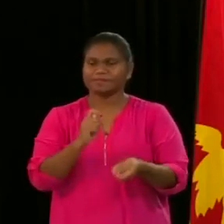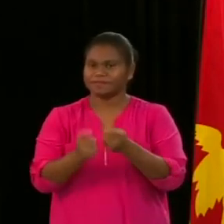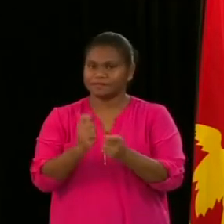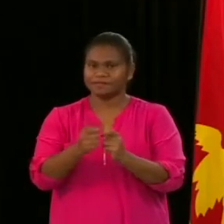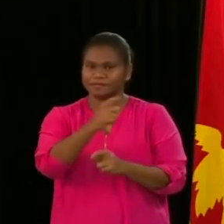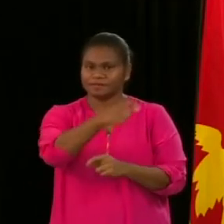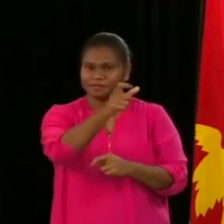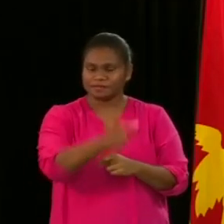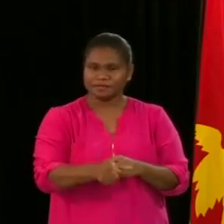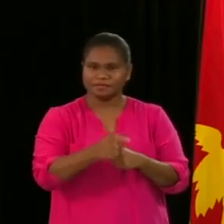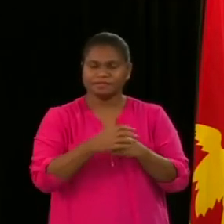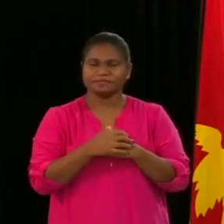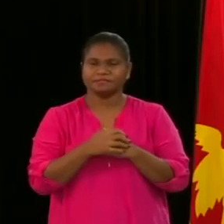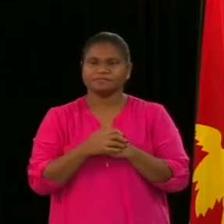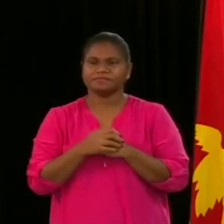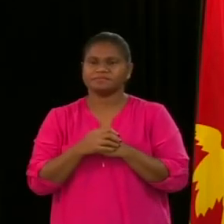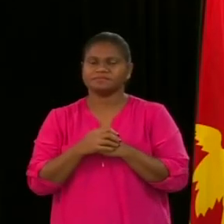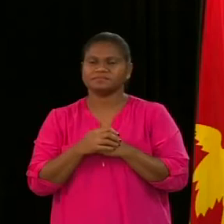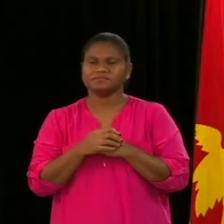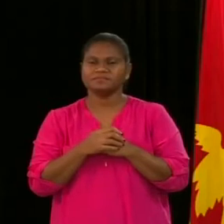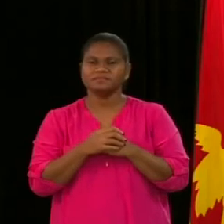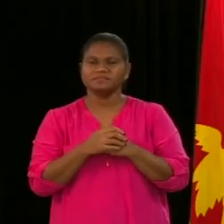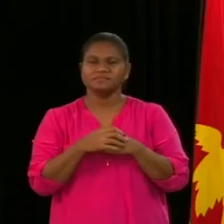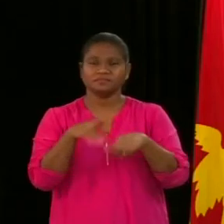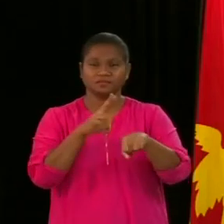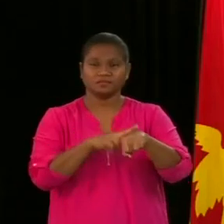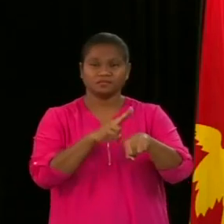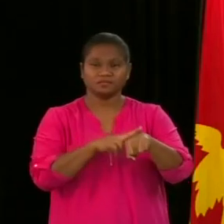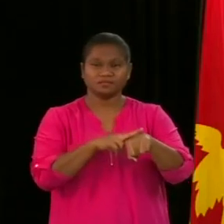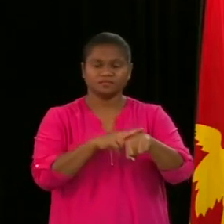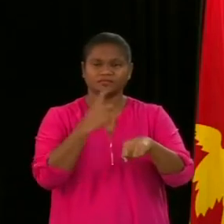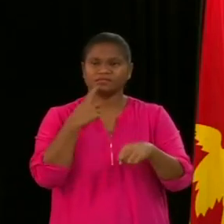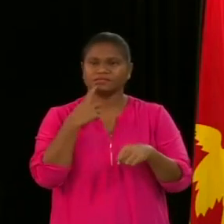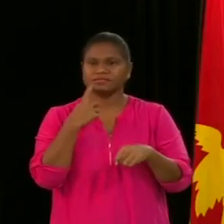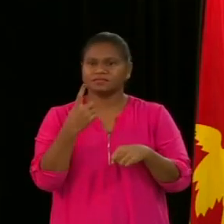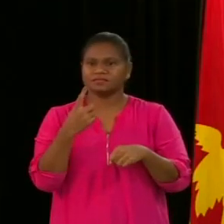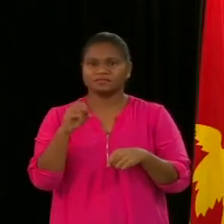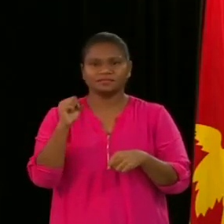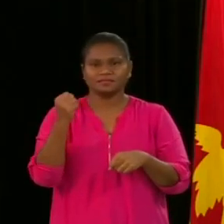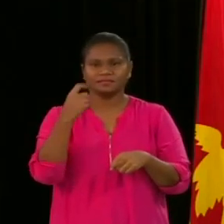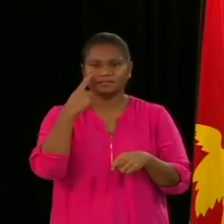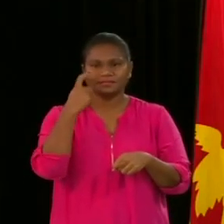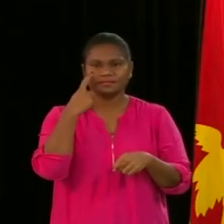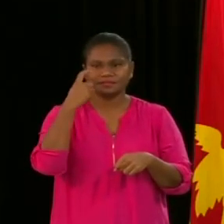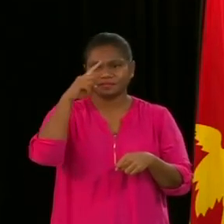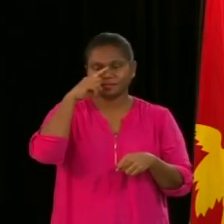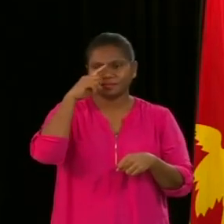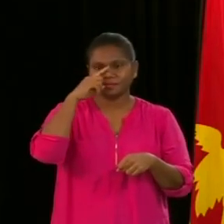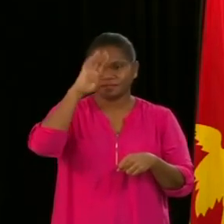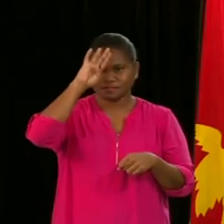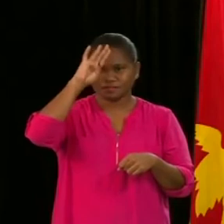But at this point, as Dr. Dokulola says, if we're not picking up any traces at this point,